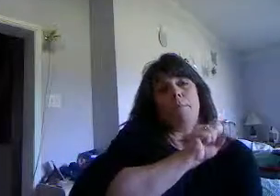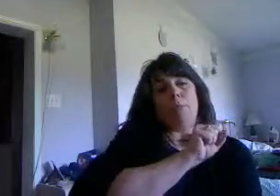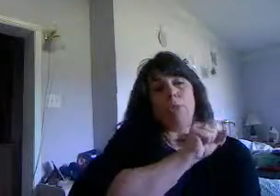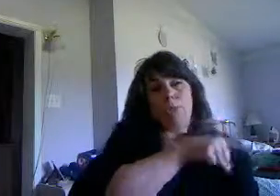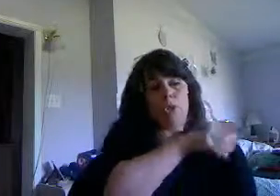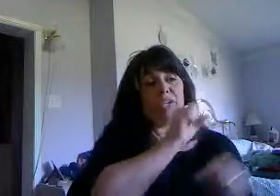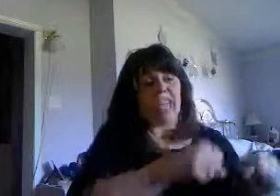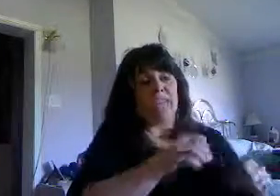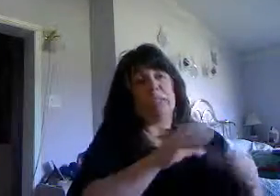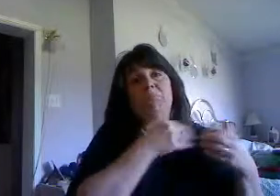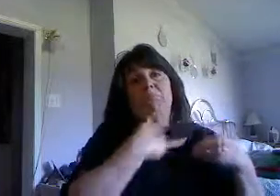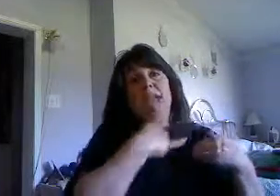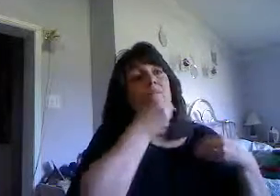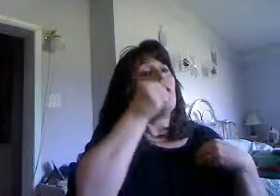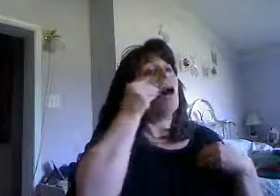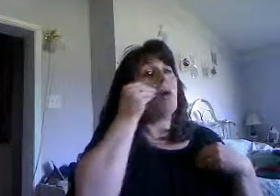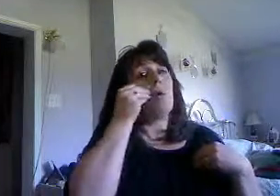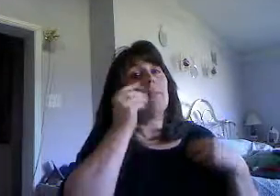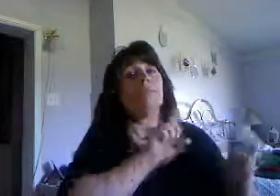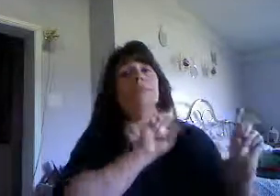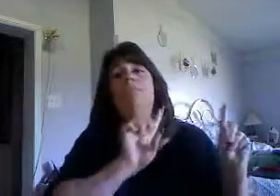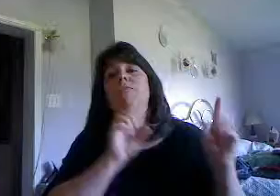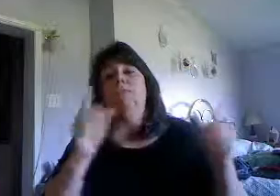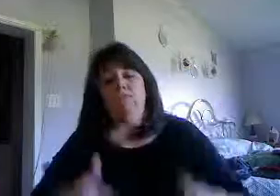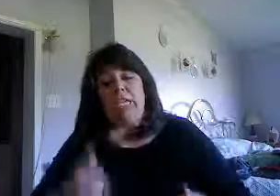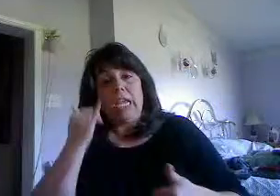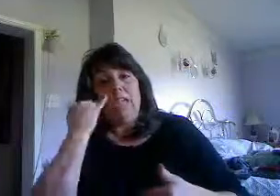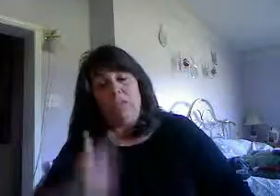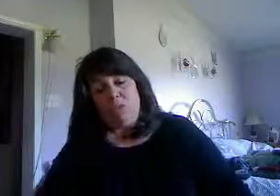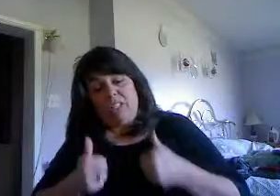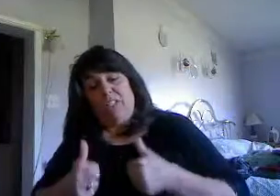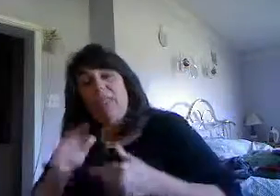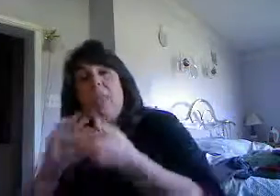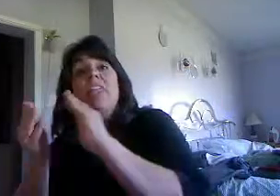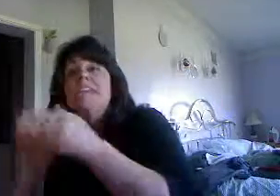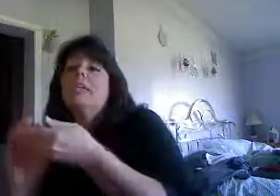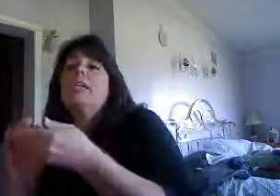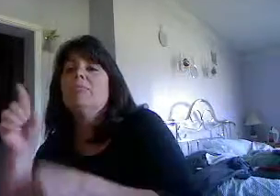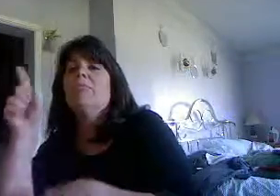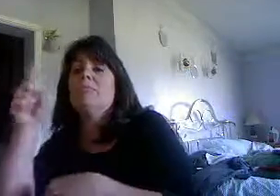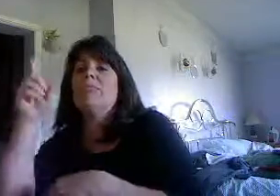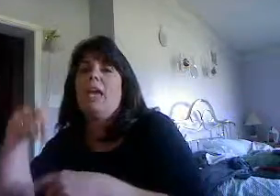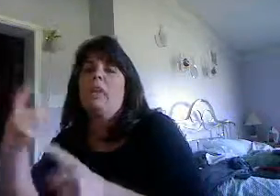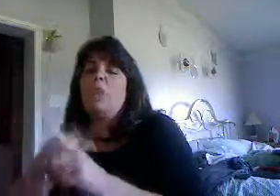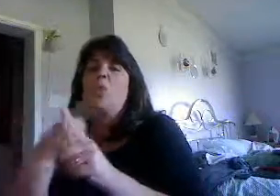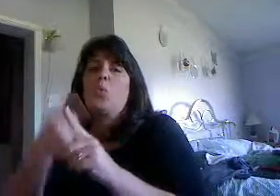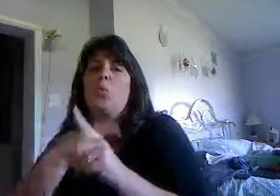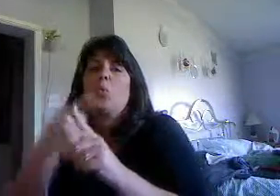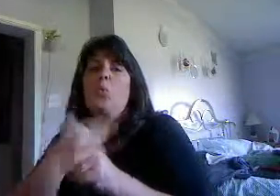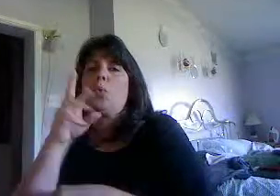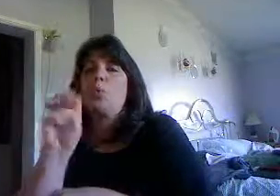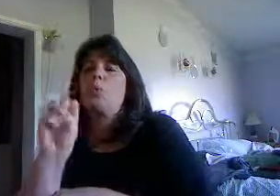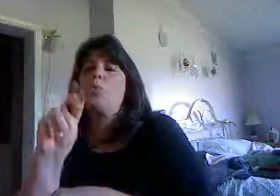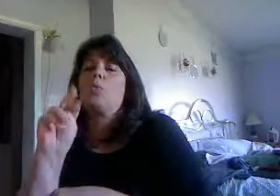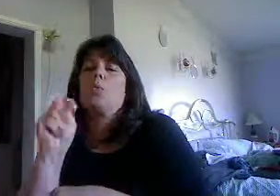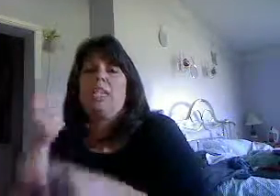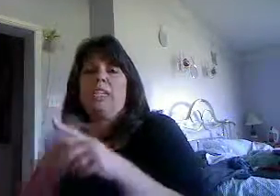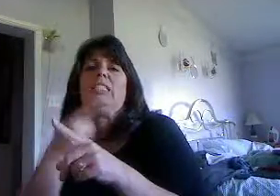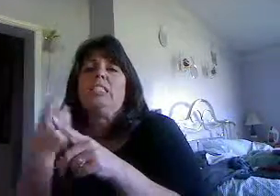In 1950, 57% of the urban population lived in the central cities. So in 1950,